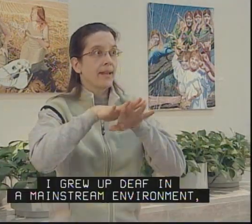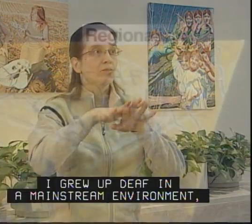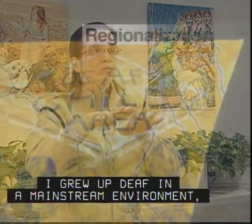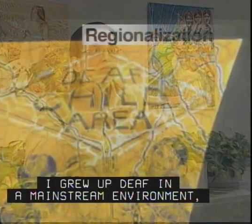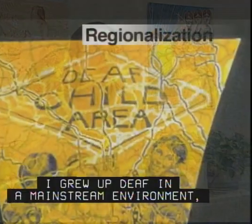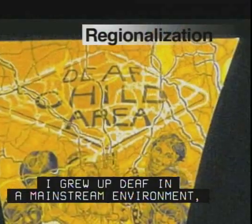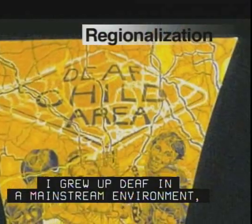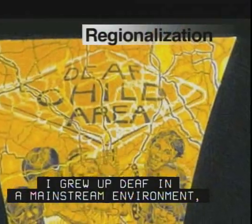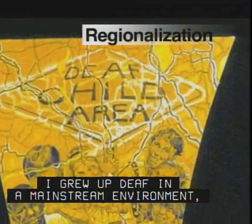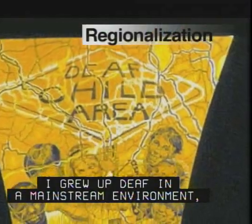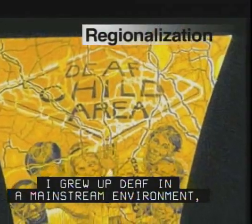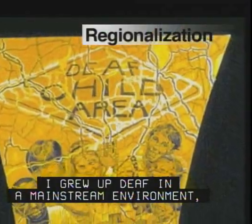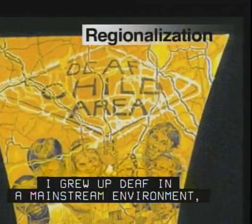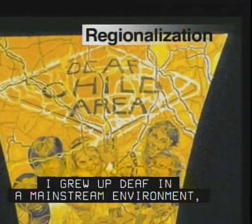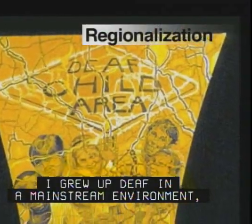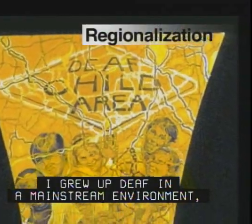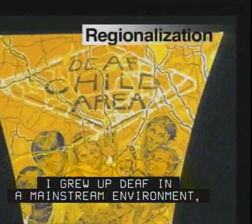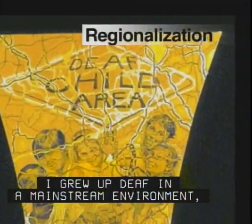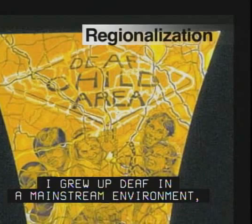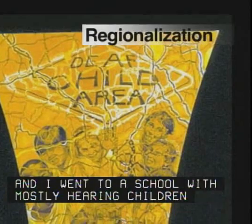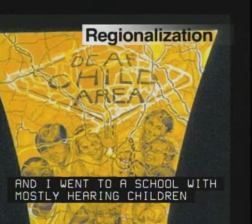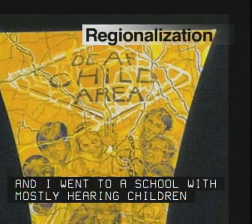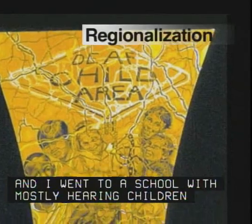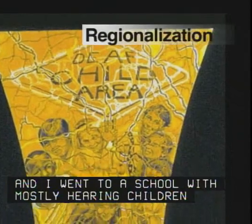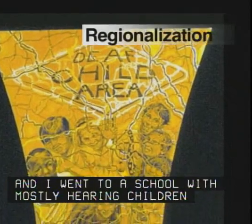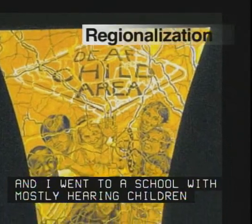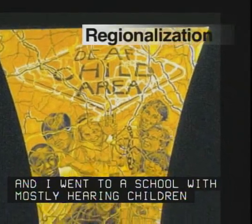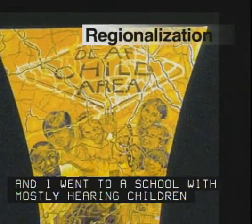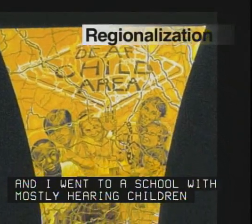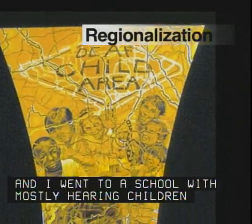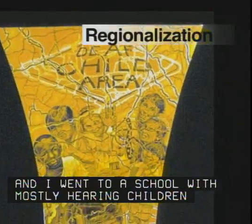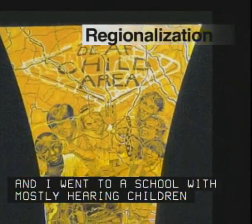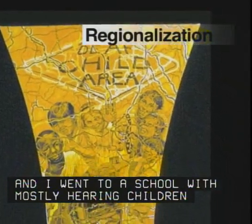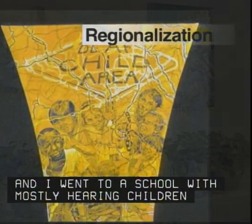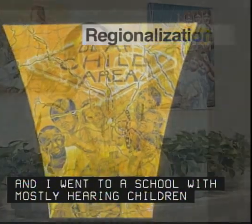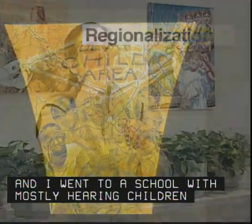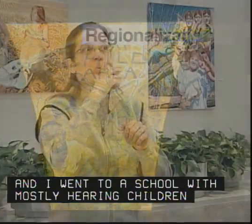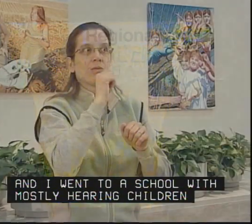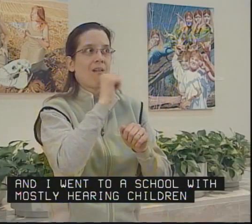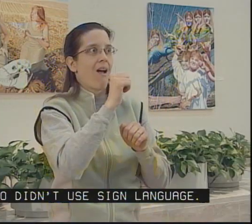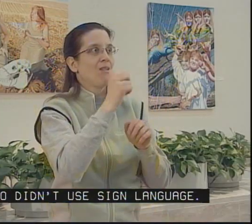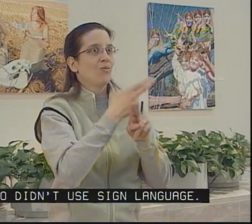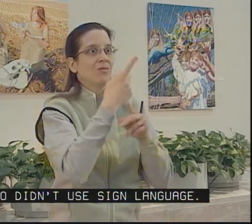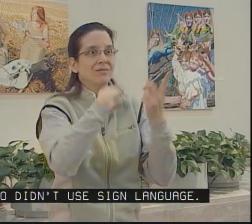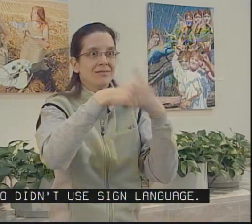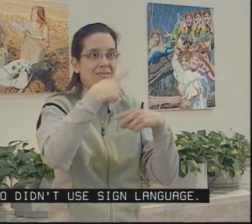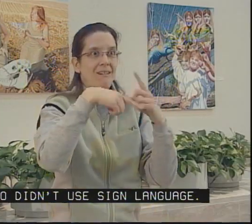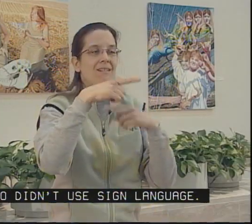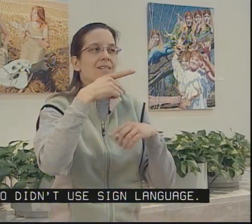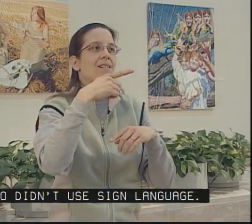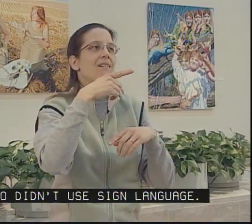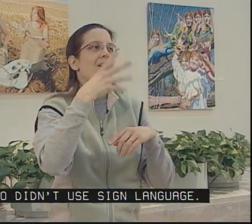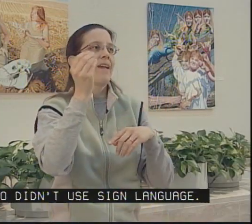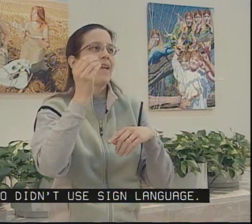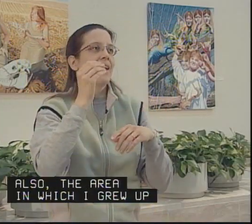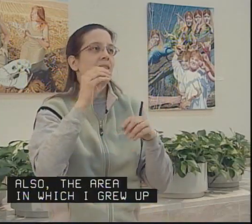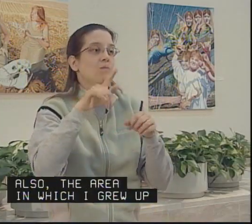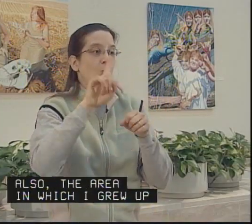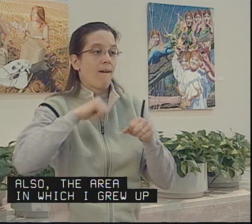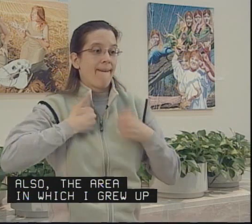I grew up deaf in a mainstream environment, and I went to a school with mostly hearing children who didn't use sign language. Also, the area in